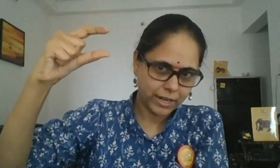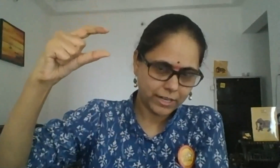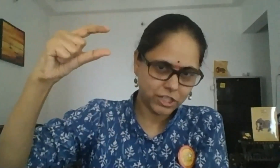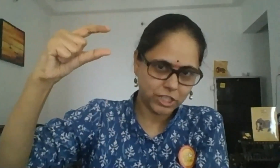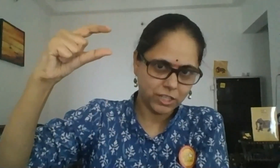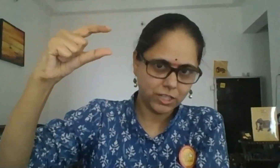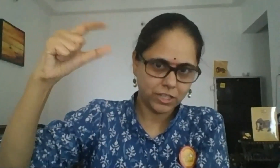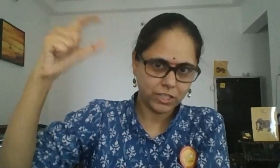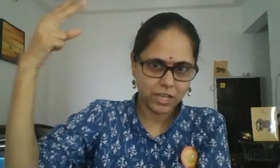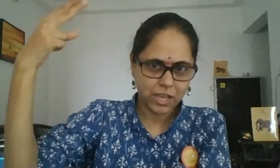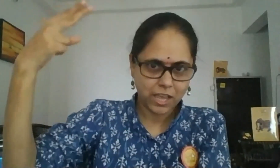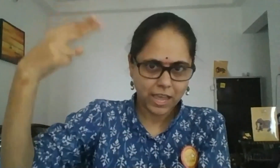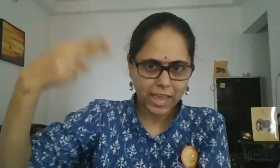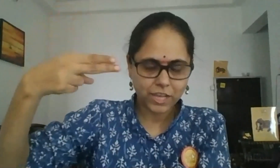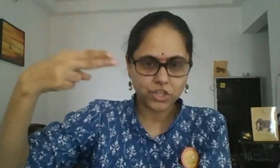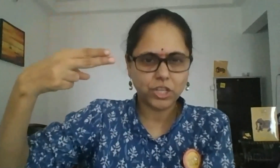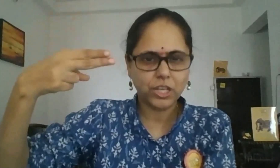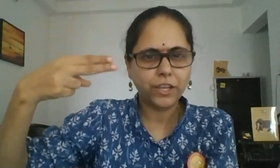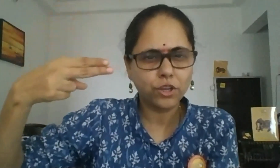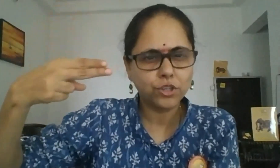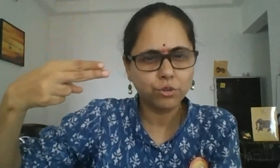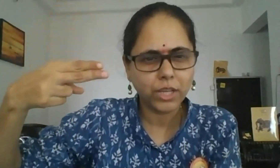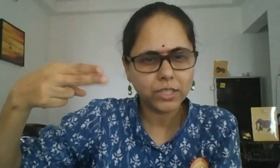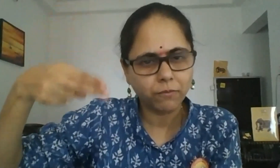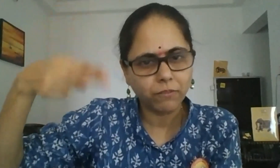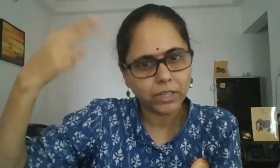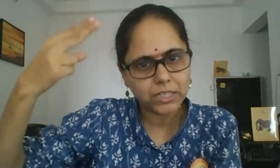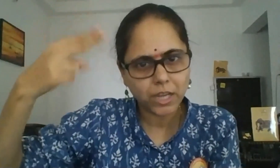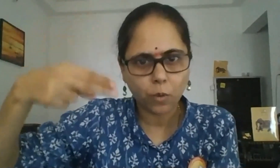G. H, like you're shooting someone, discount.